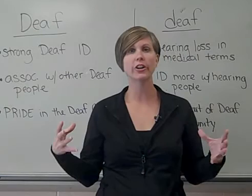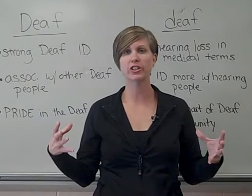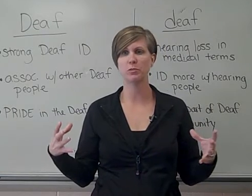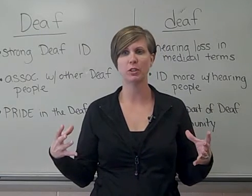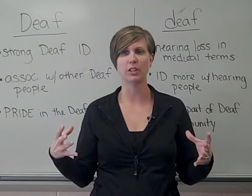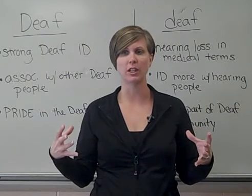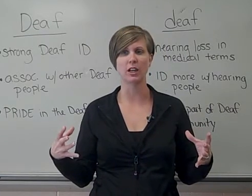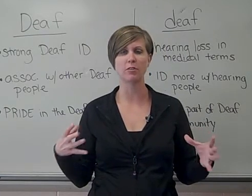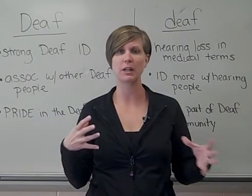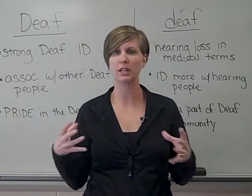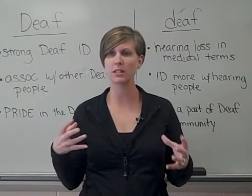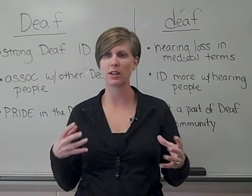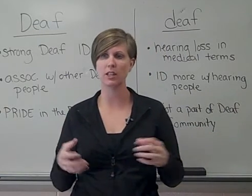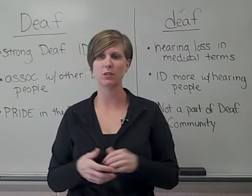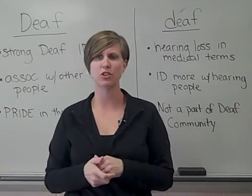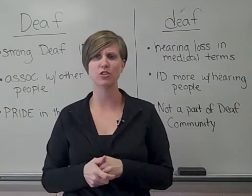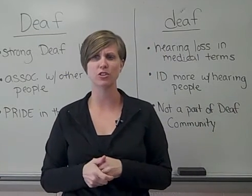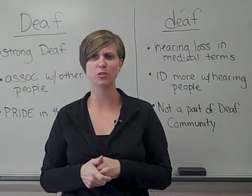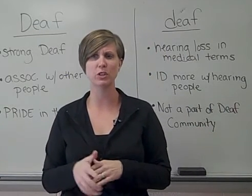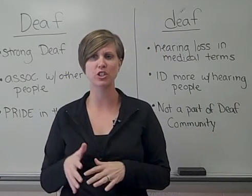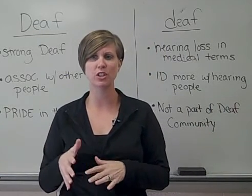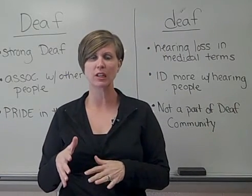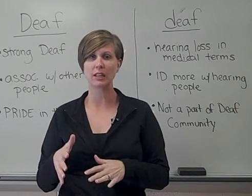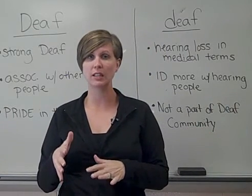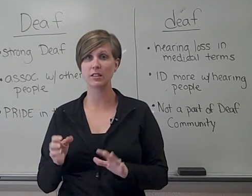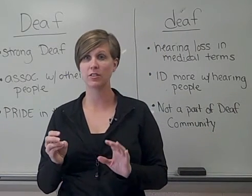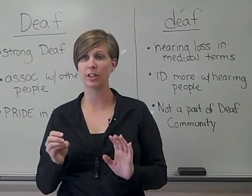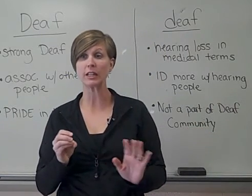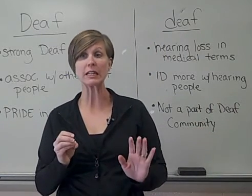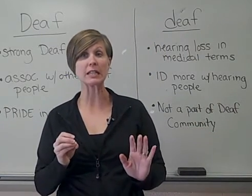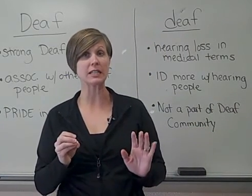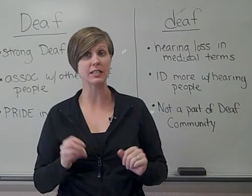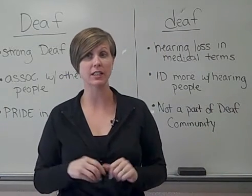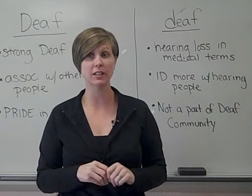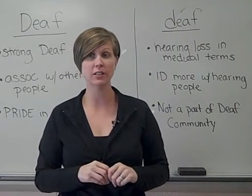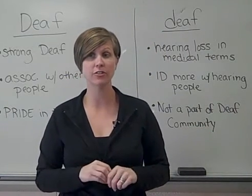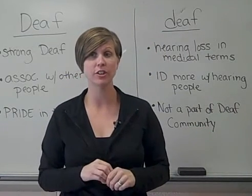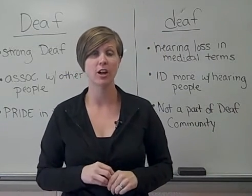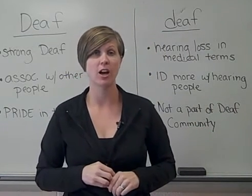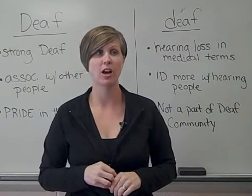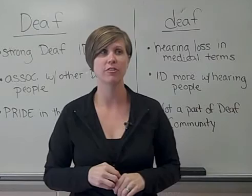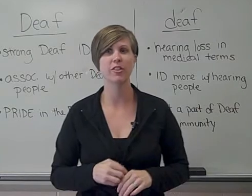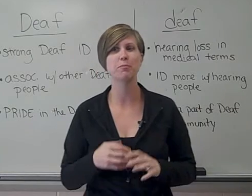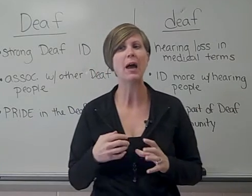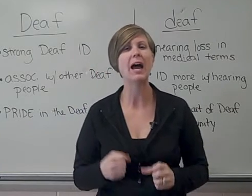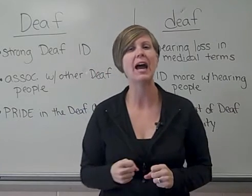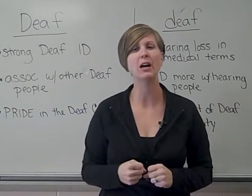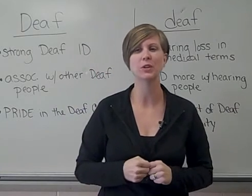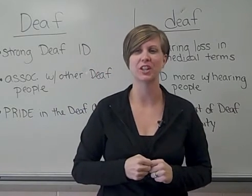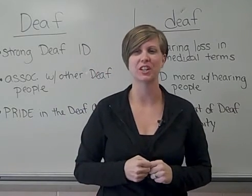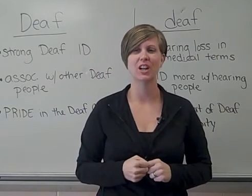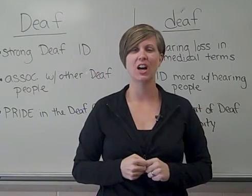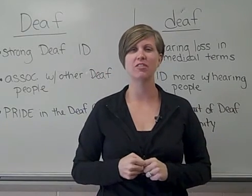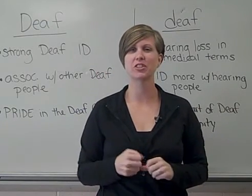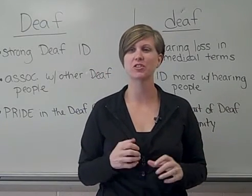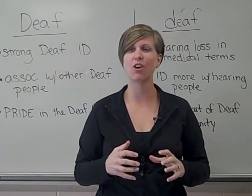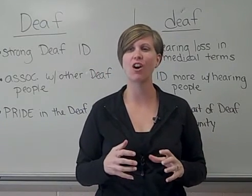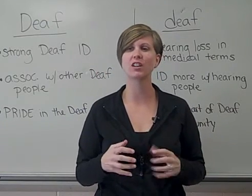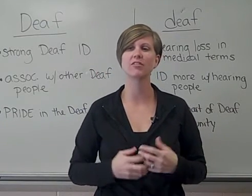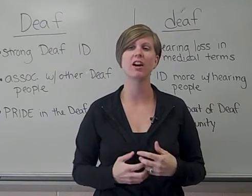large community of American Sign Language users, which is very indicative of the power of a strong and